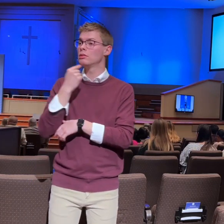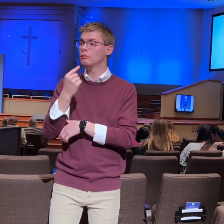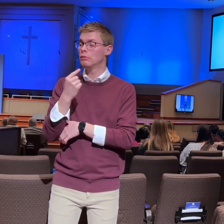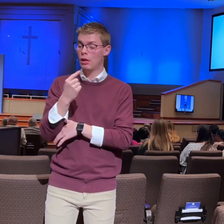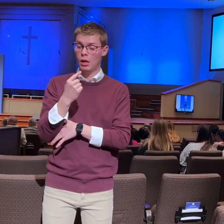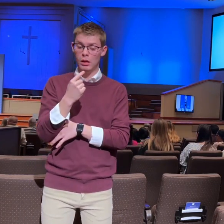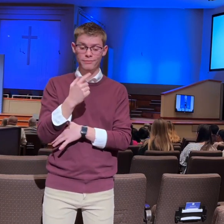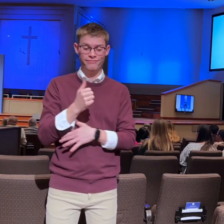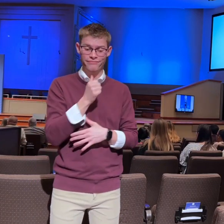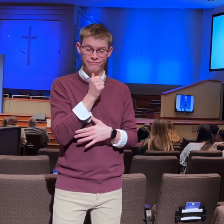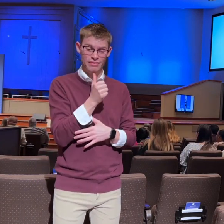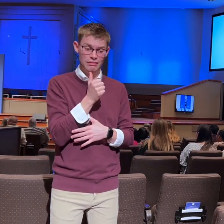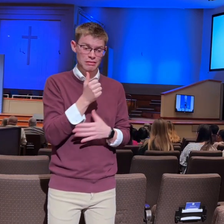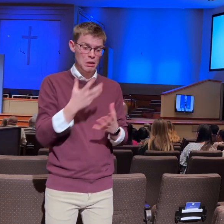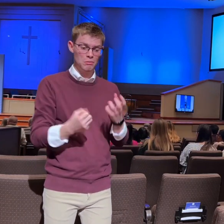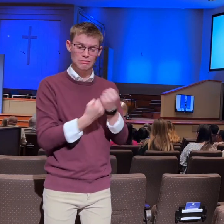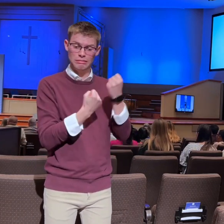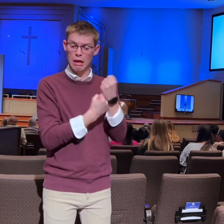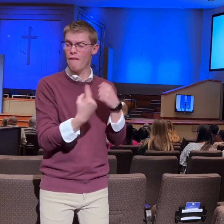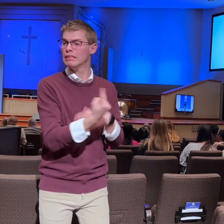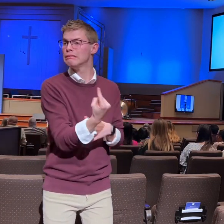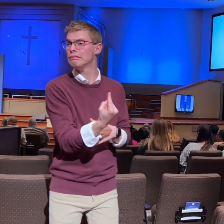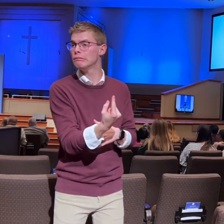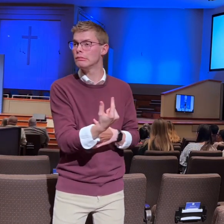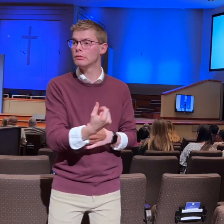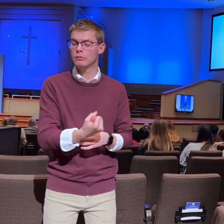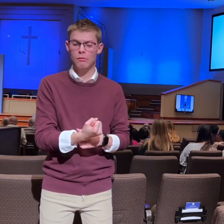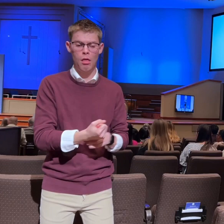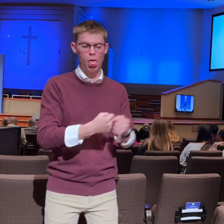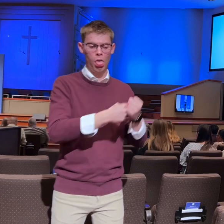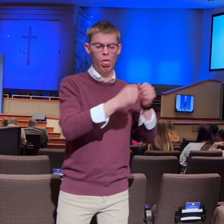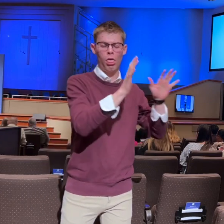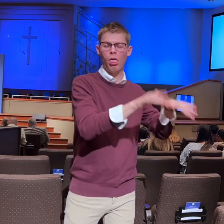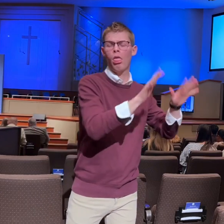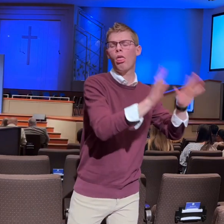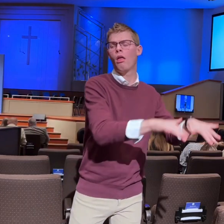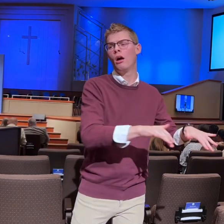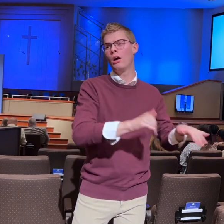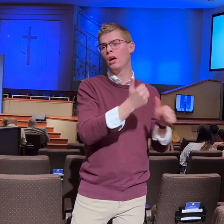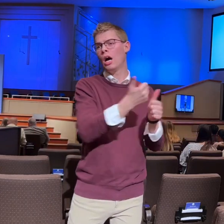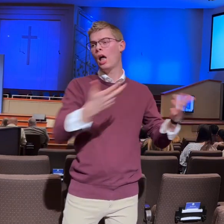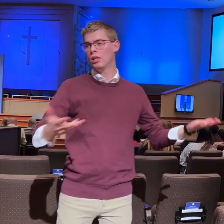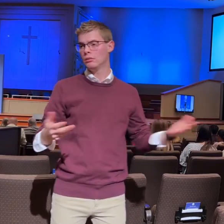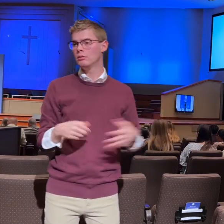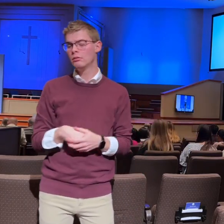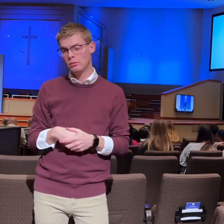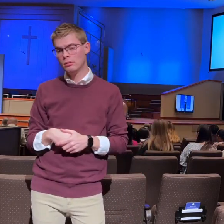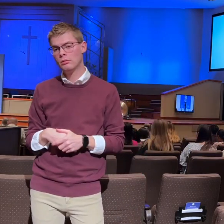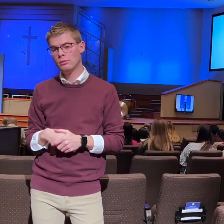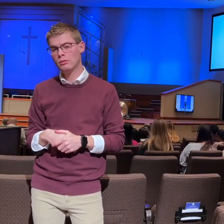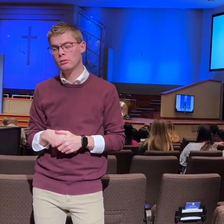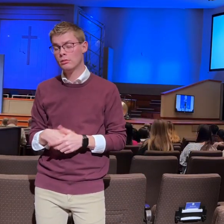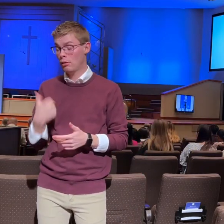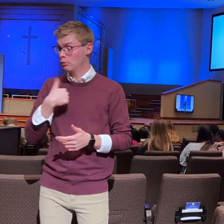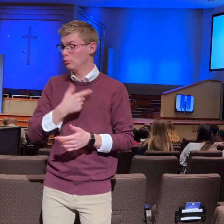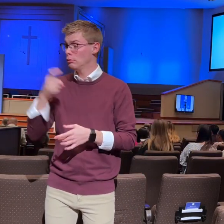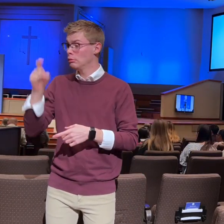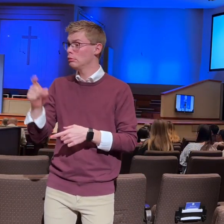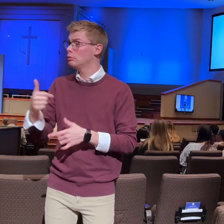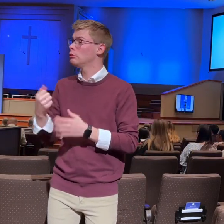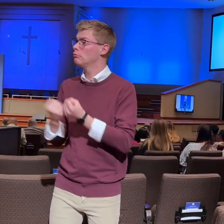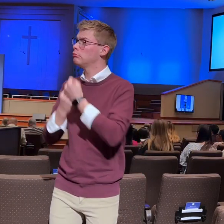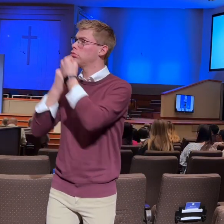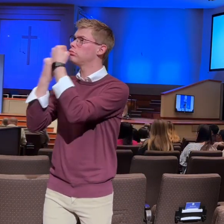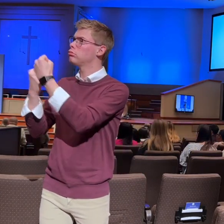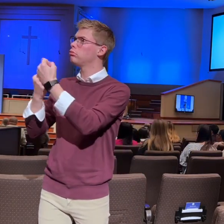for everything. And the Bible says that we're to stand for the truth. We're to contend for the faith. I submit to you that